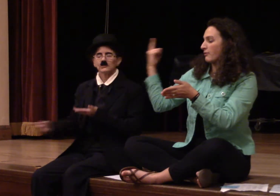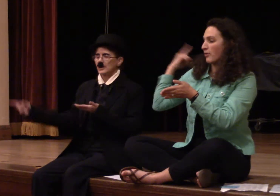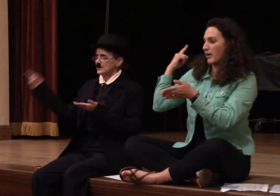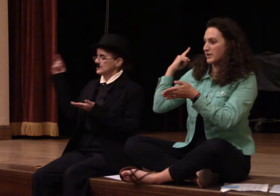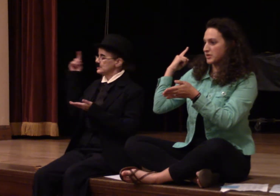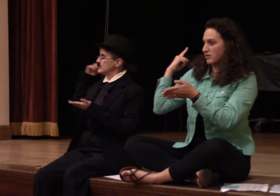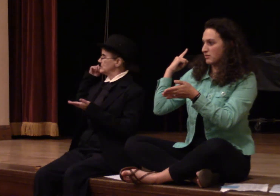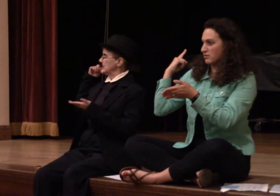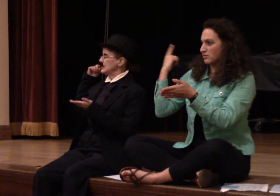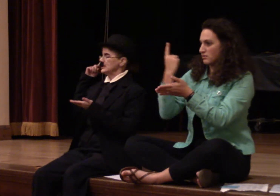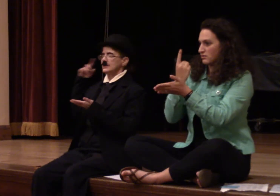it behind you.